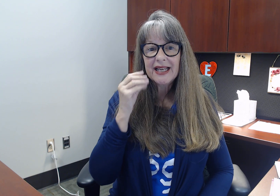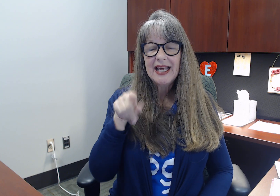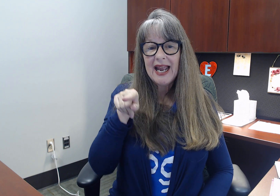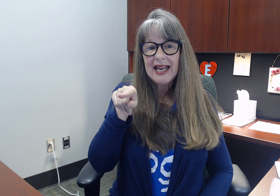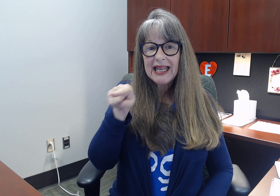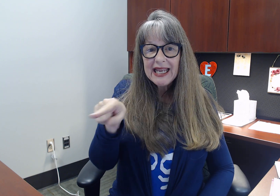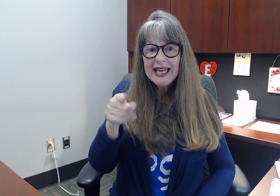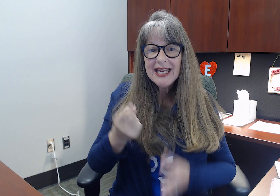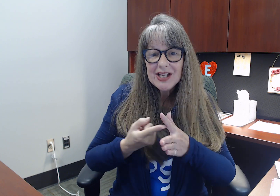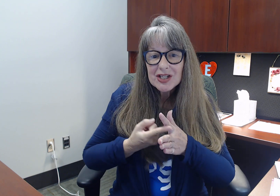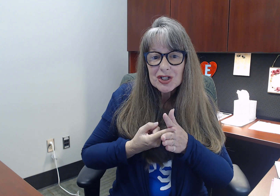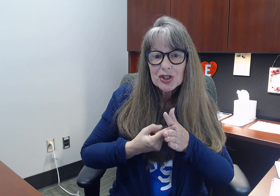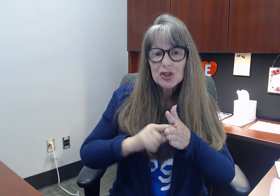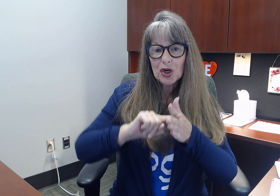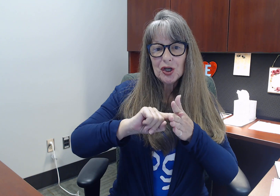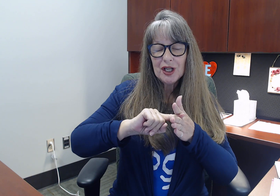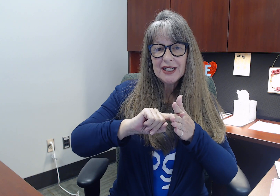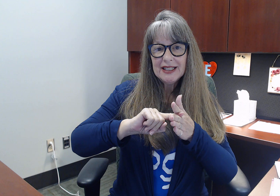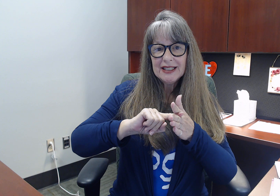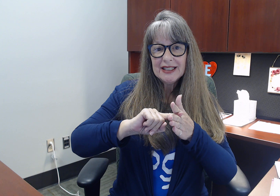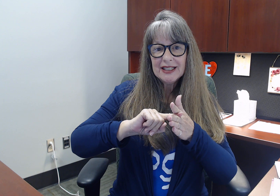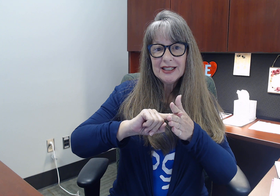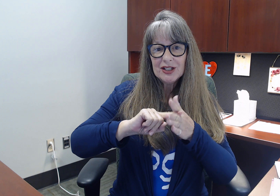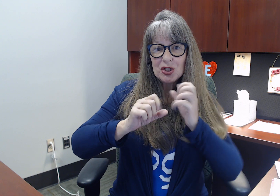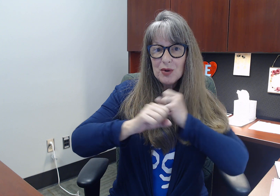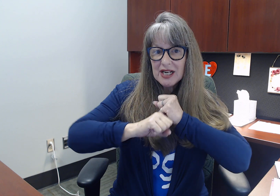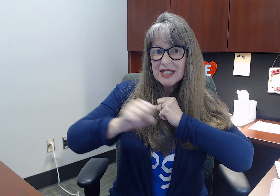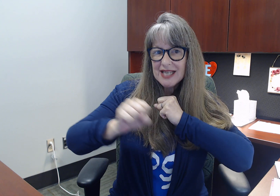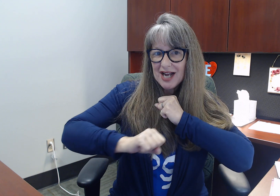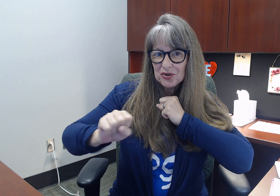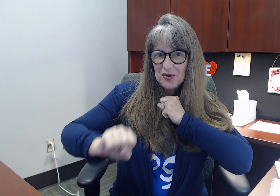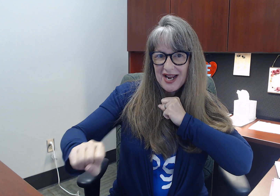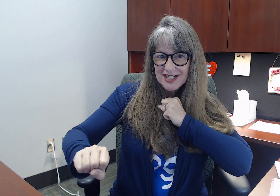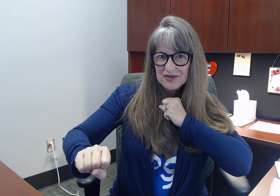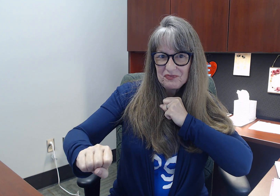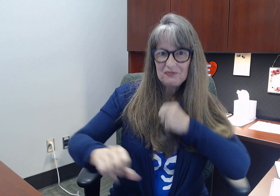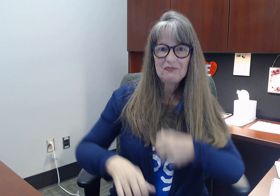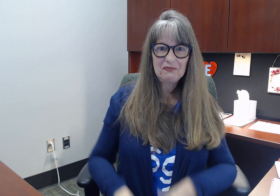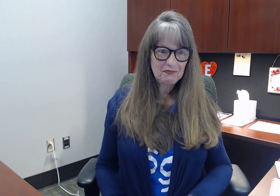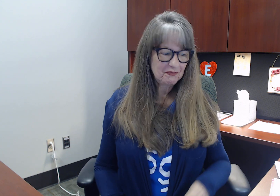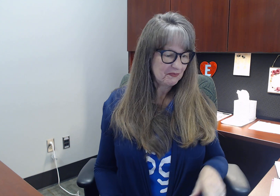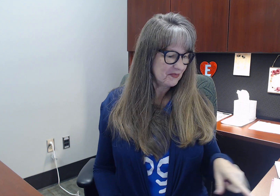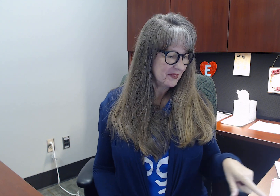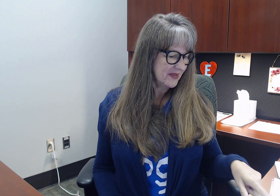and he started to exaggerate.